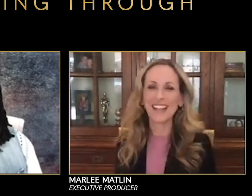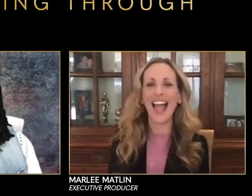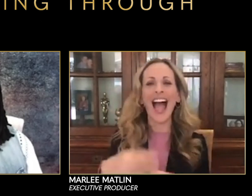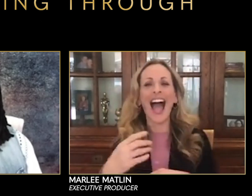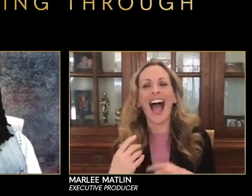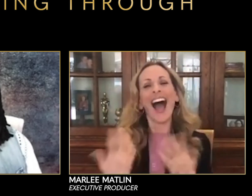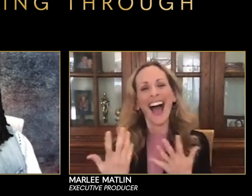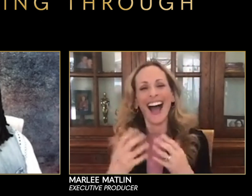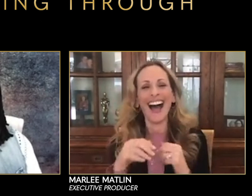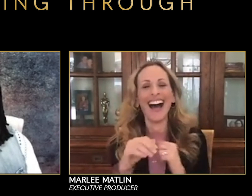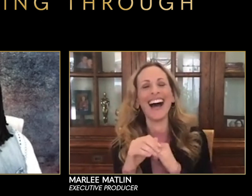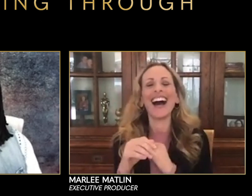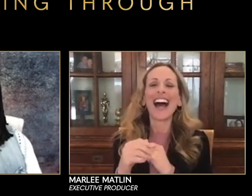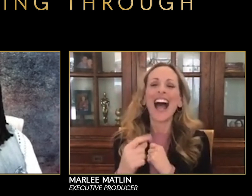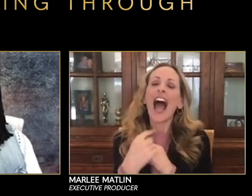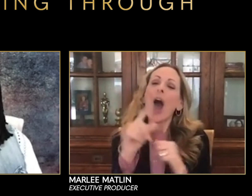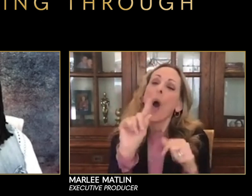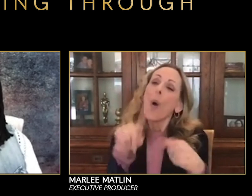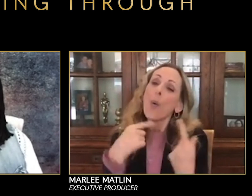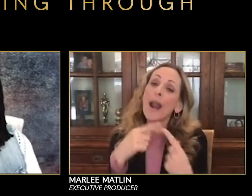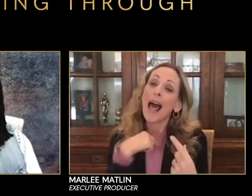are. But we're going to go ahead.